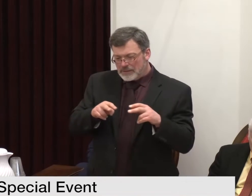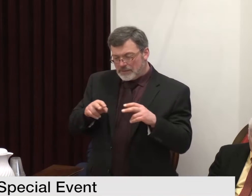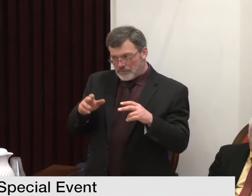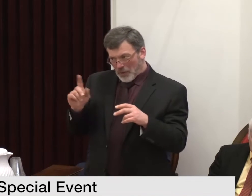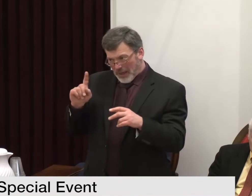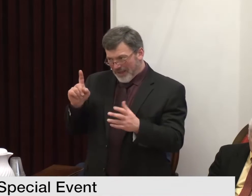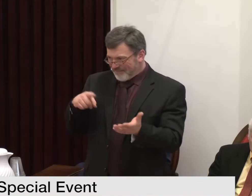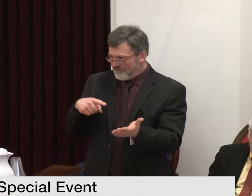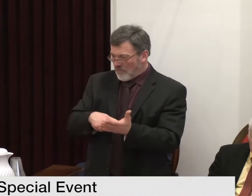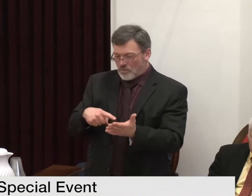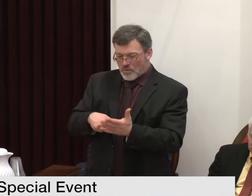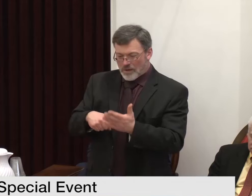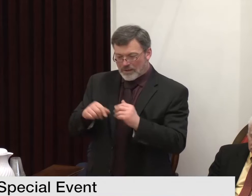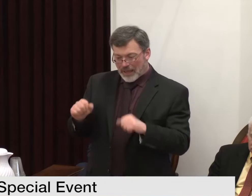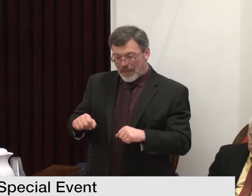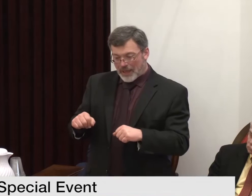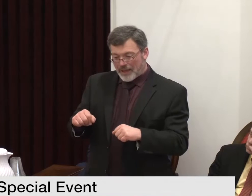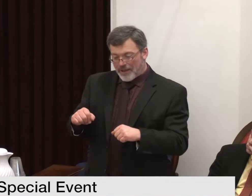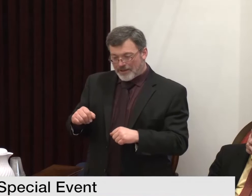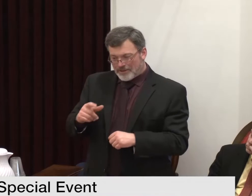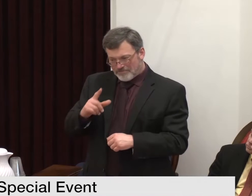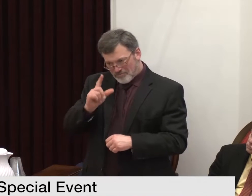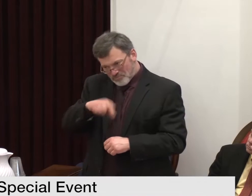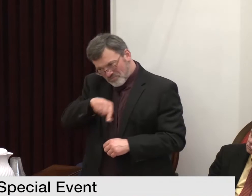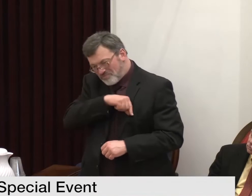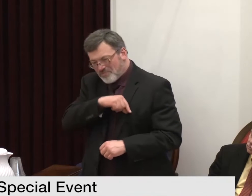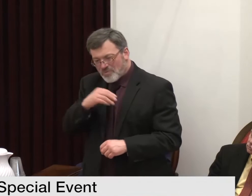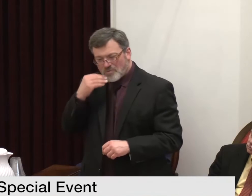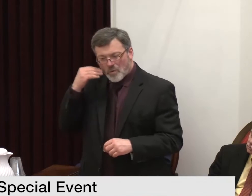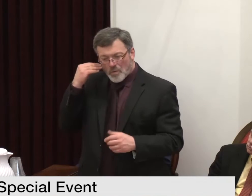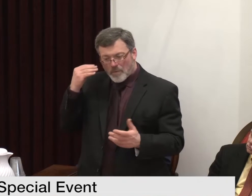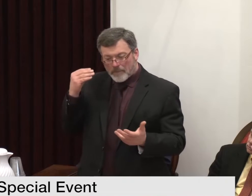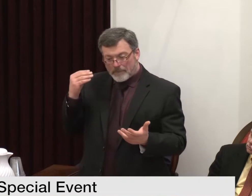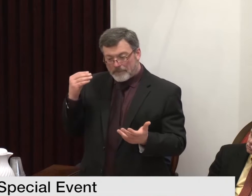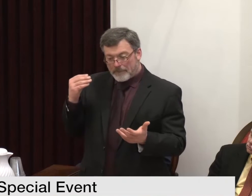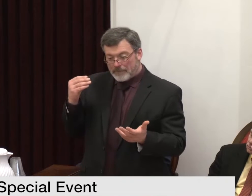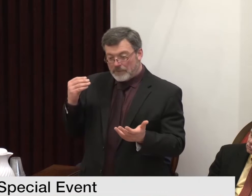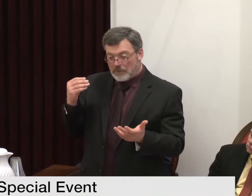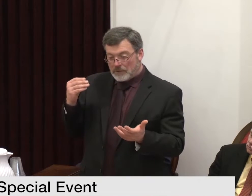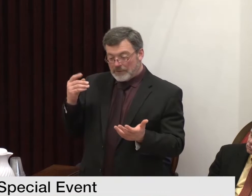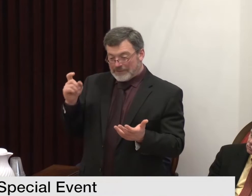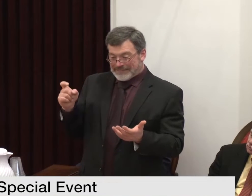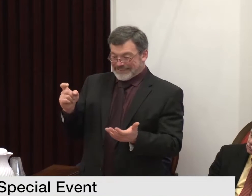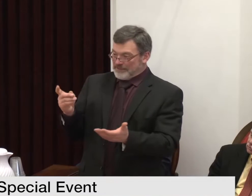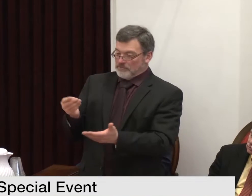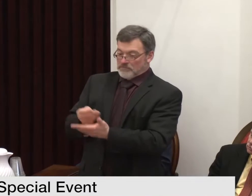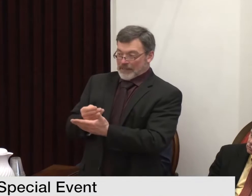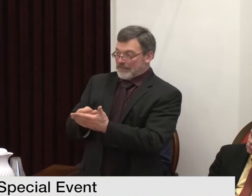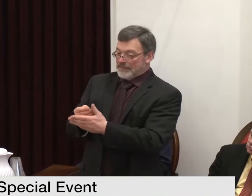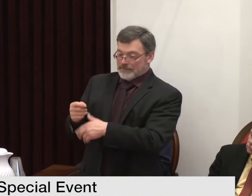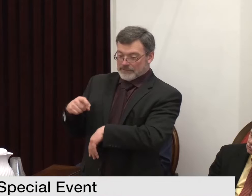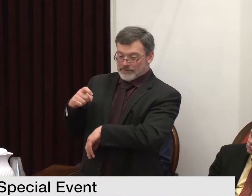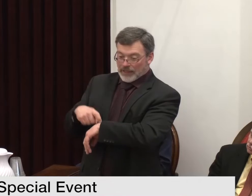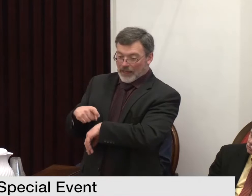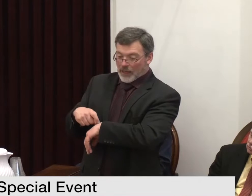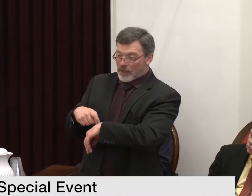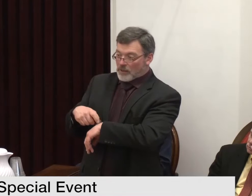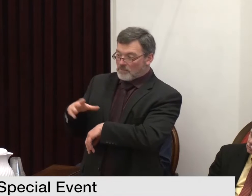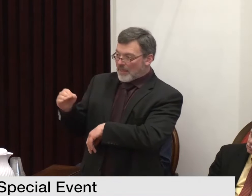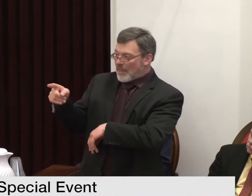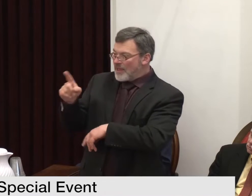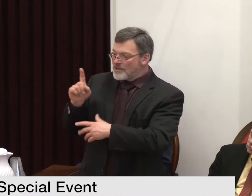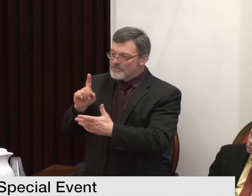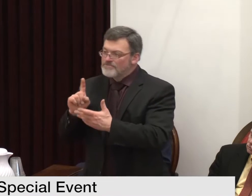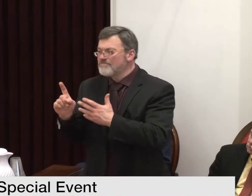home, they don't have the lobbyists. They don't have the money or the time to push back on the campaigns we've already started to